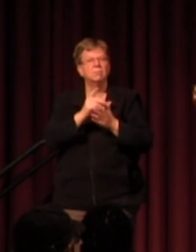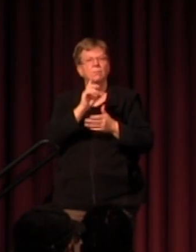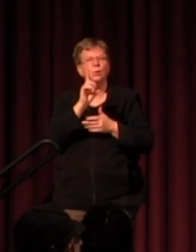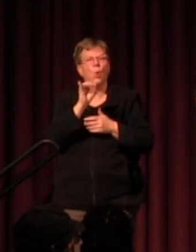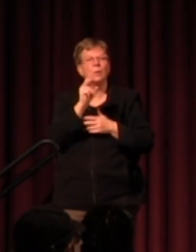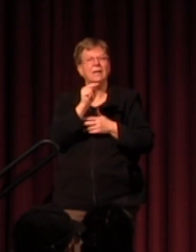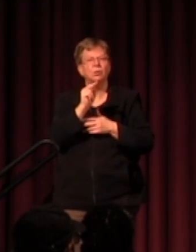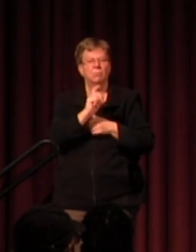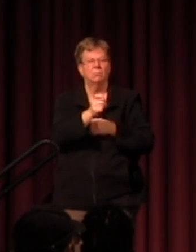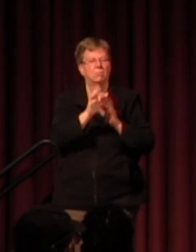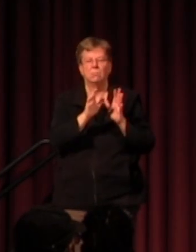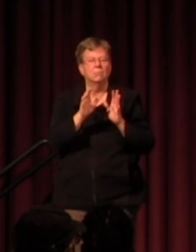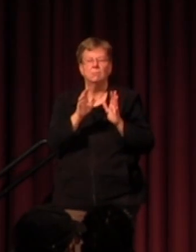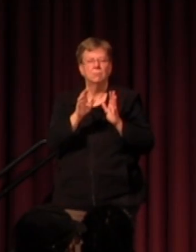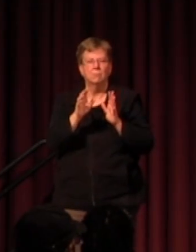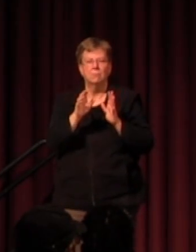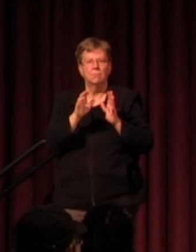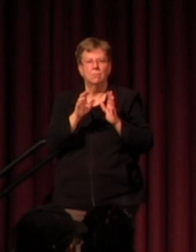get no equity for a donation.